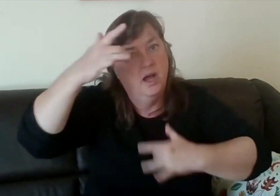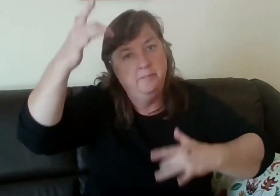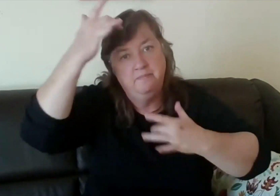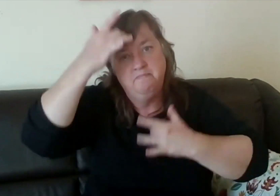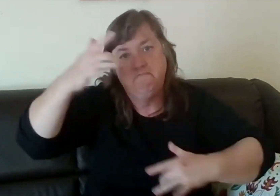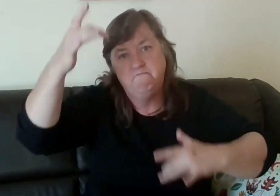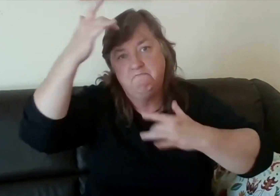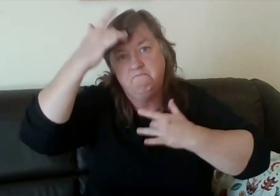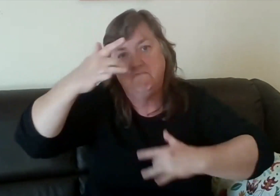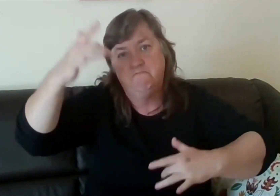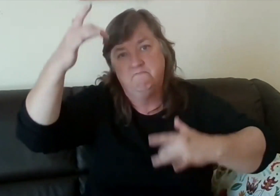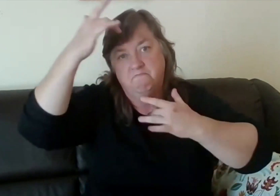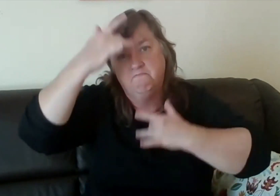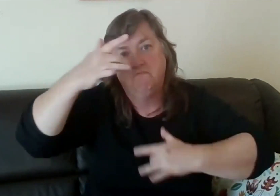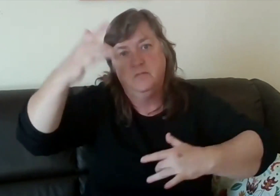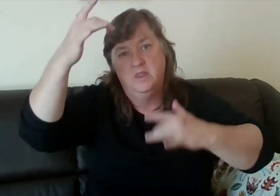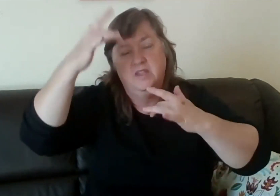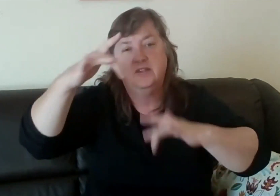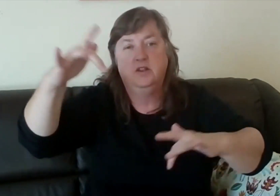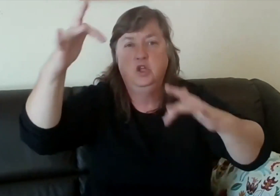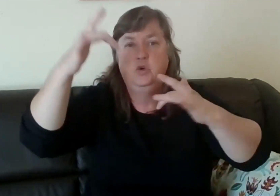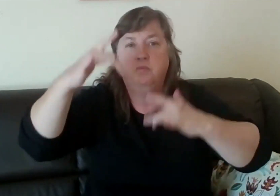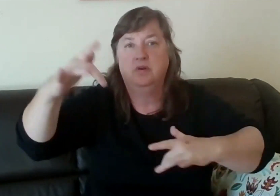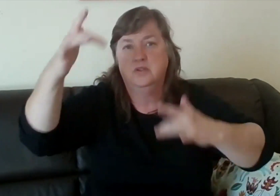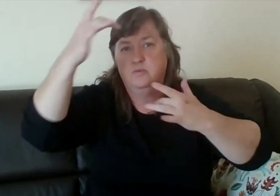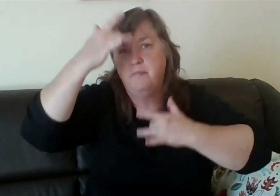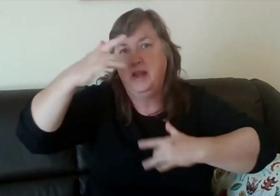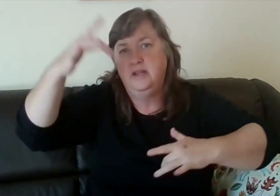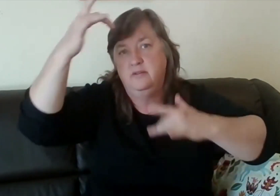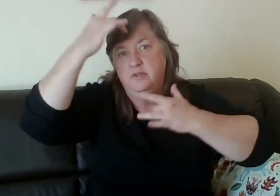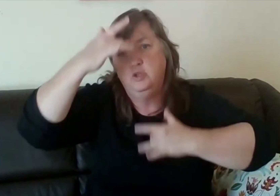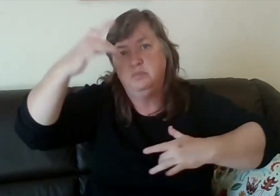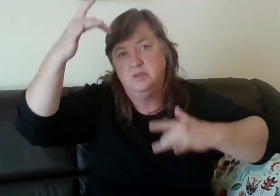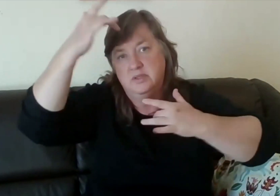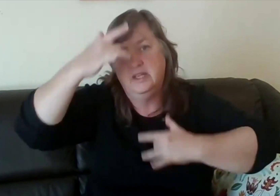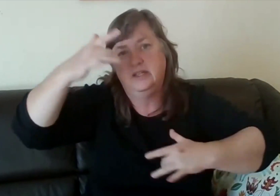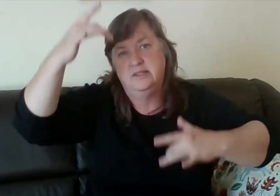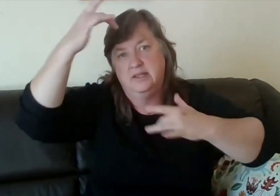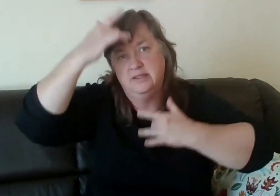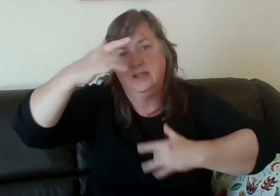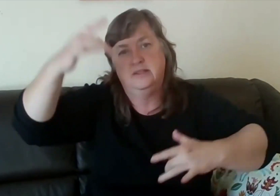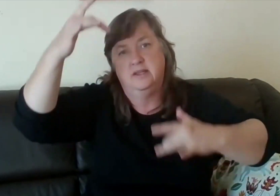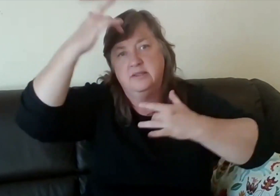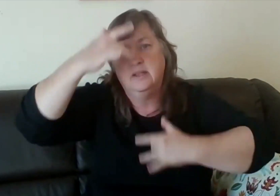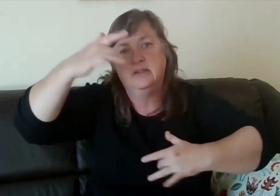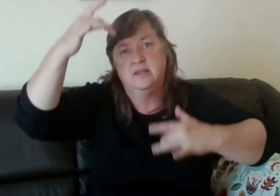time. This loop, it's a repetitive loop. Sick, sick, sick, sick, sick, sick,